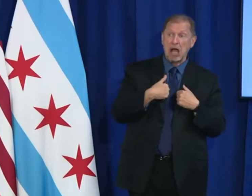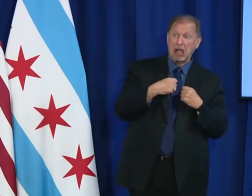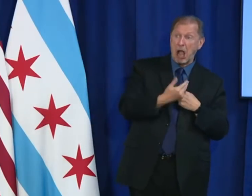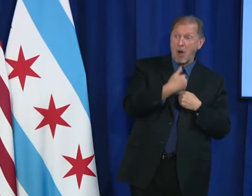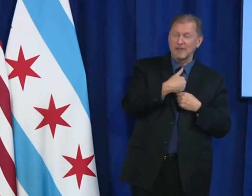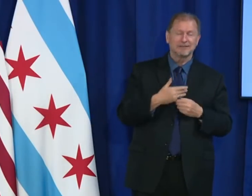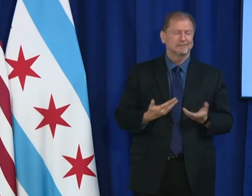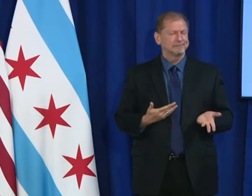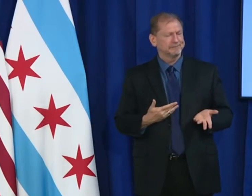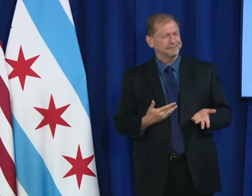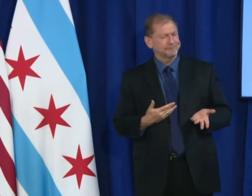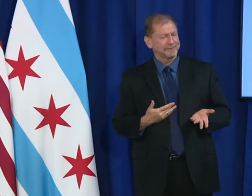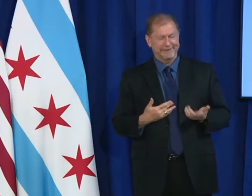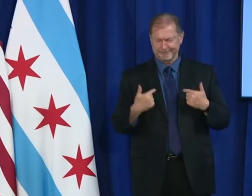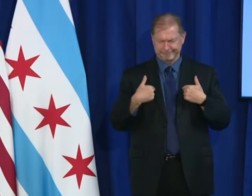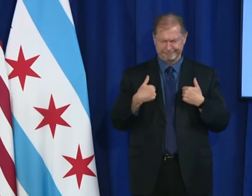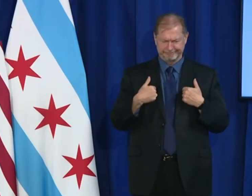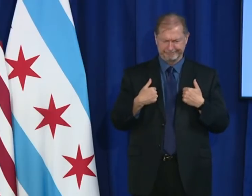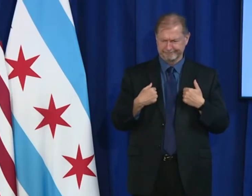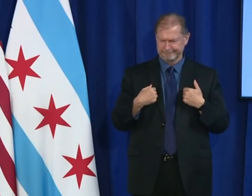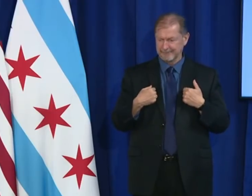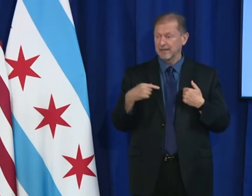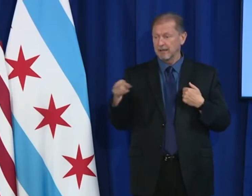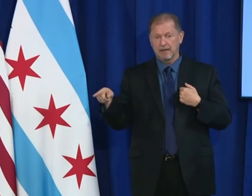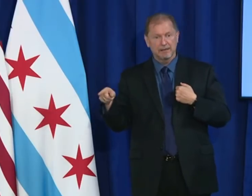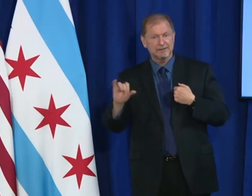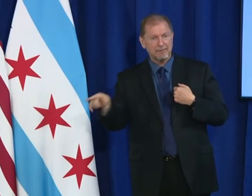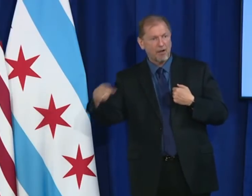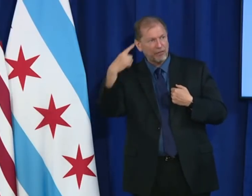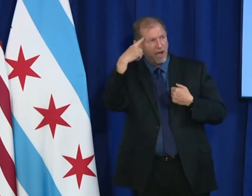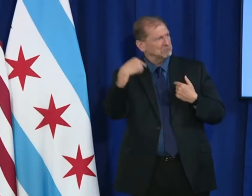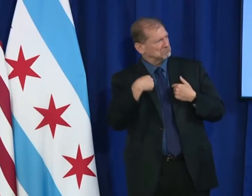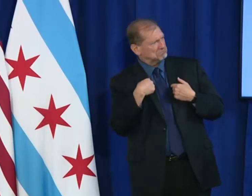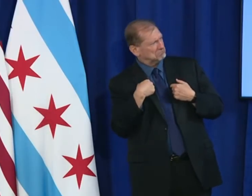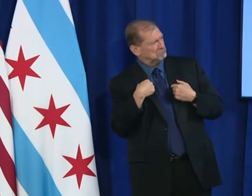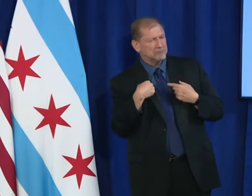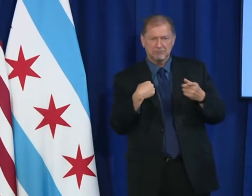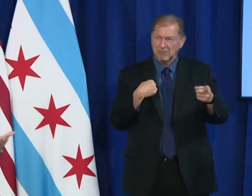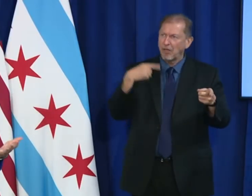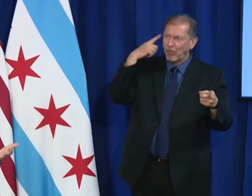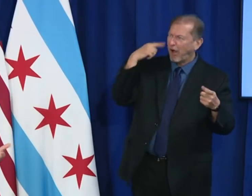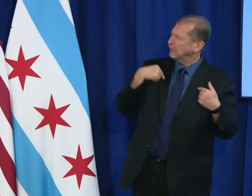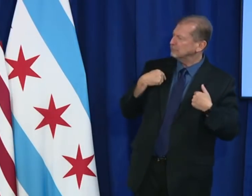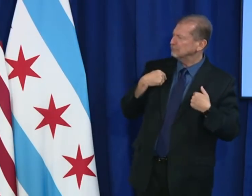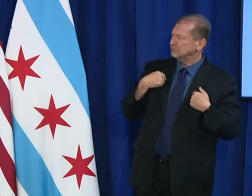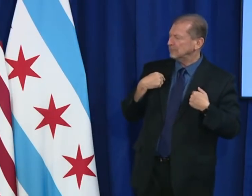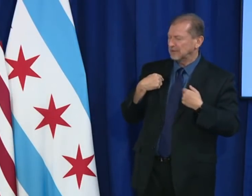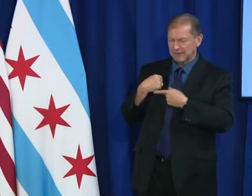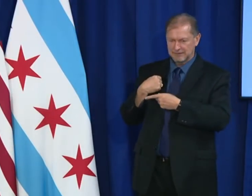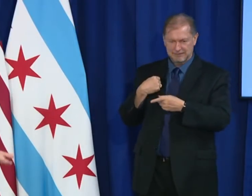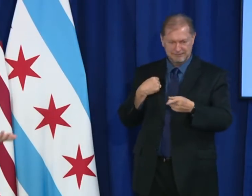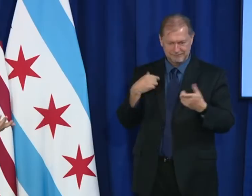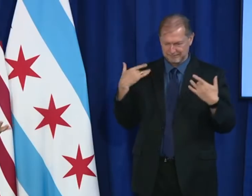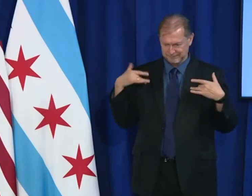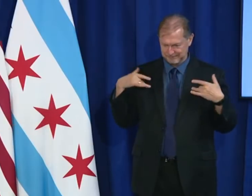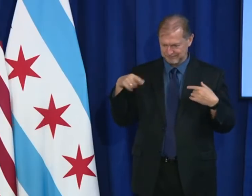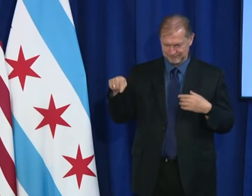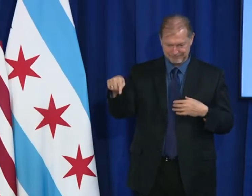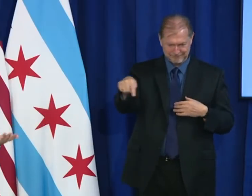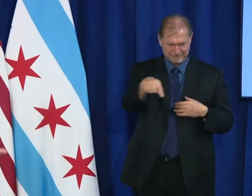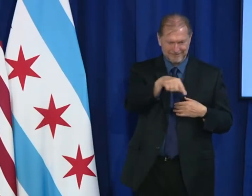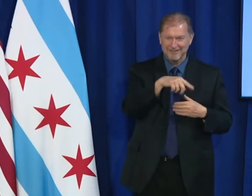But the problem is that when everybody thinks that they are the exception, together as a society,